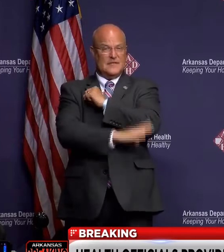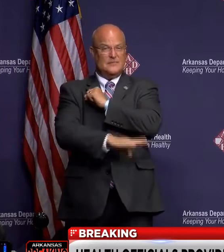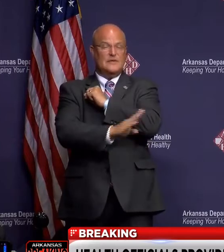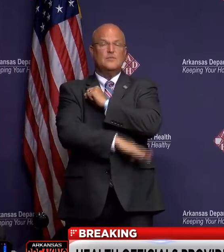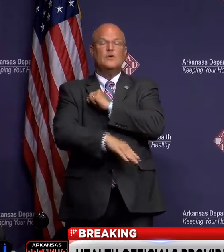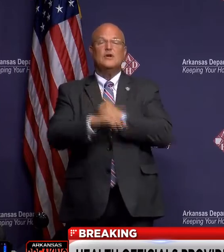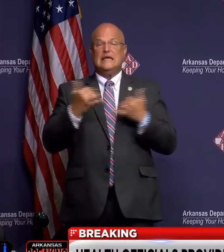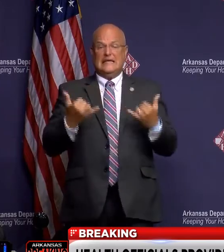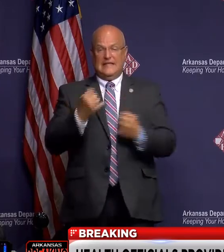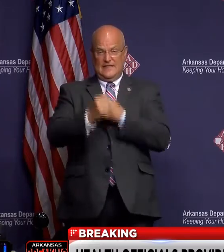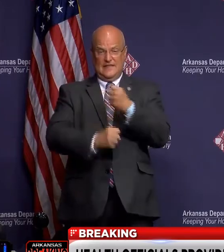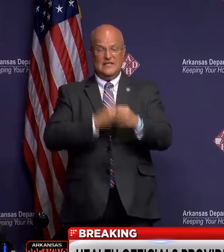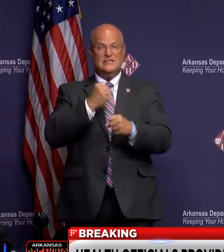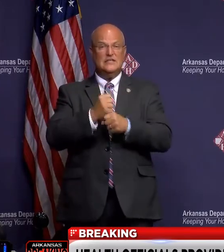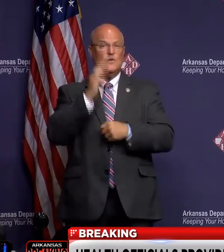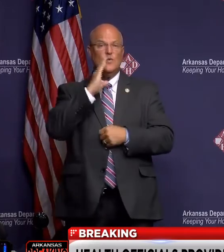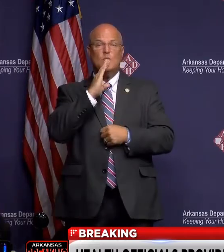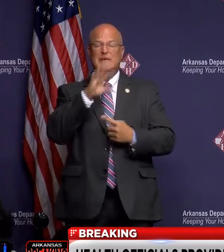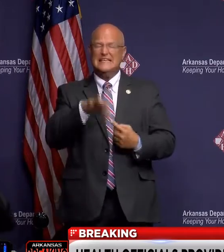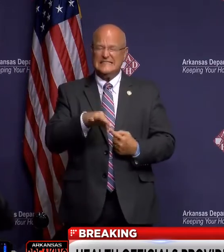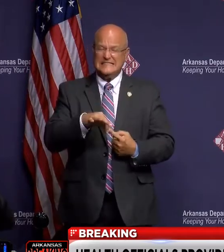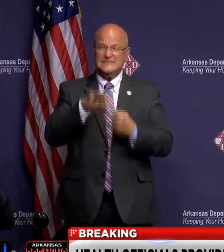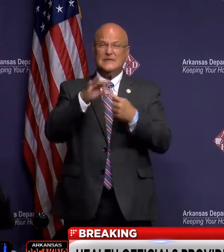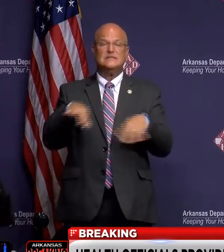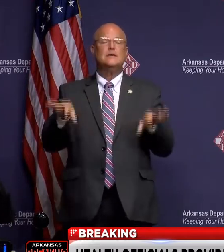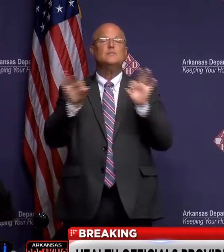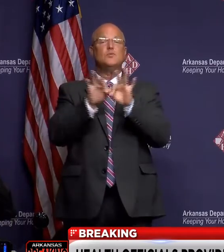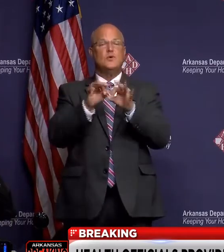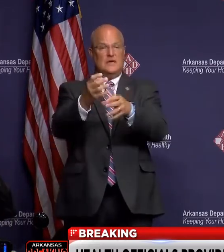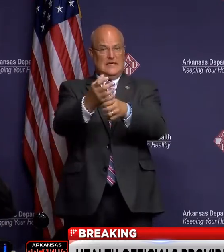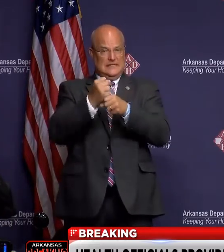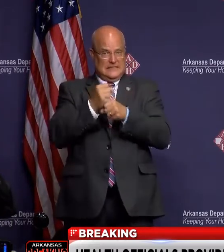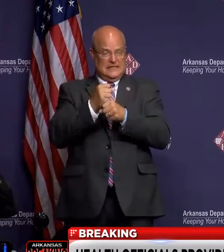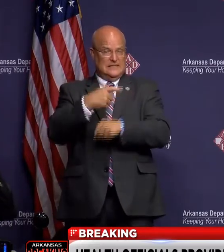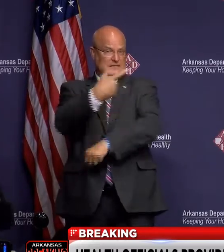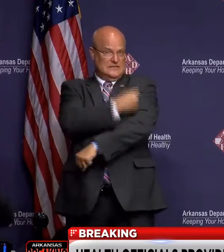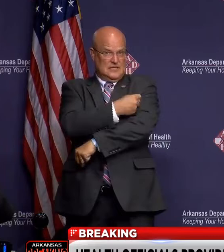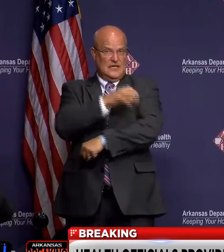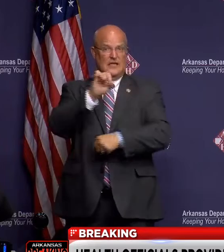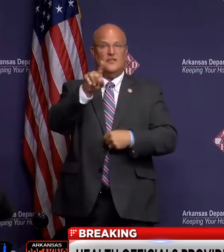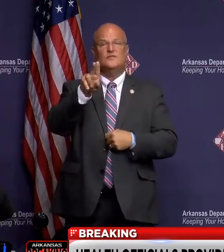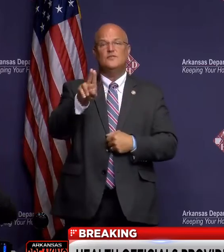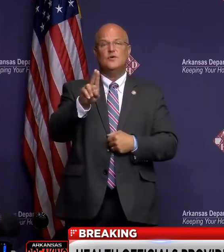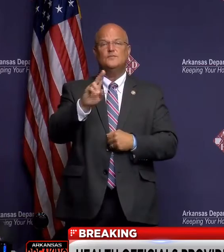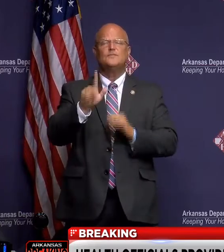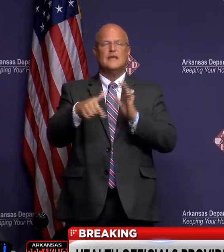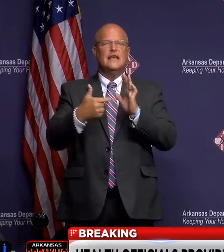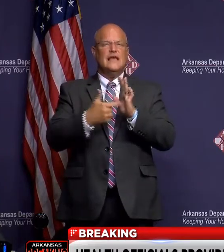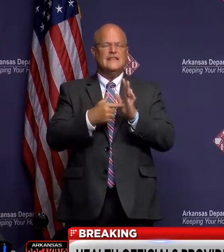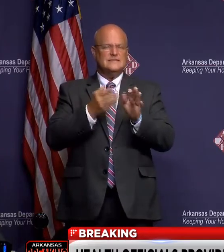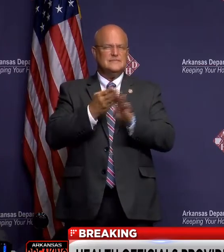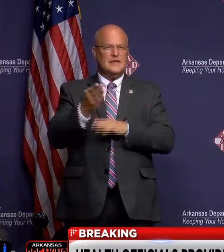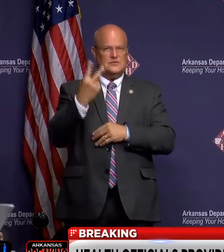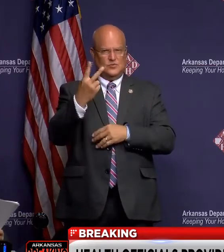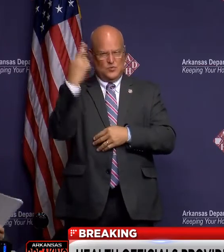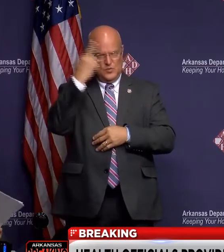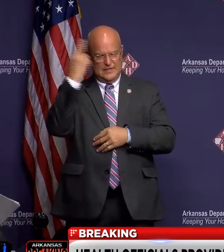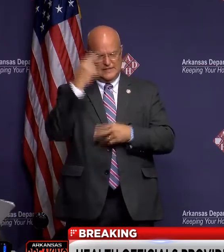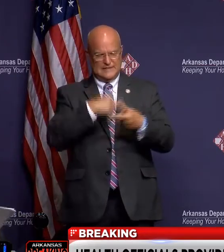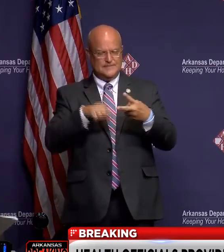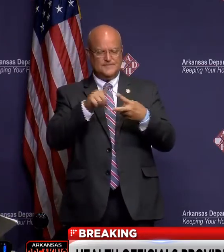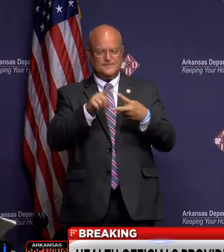This year, it will be especially important to get a flu shot. And this is mainly for two